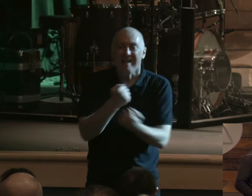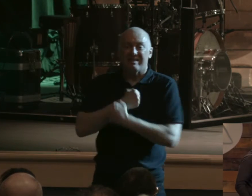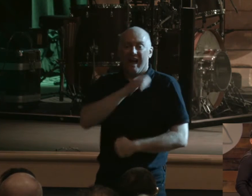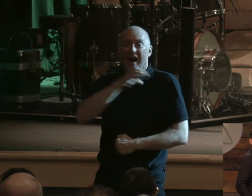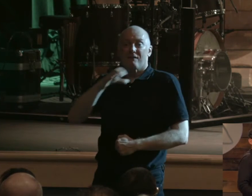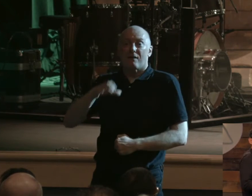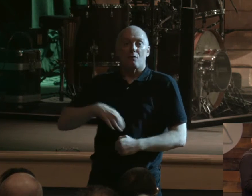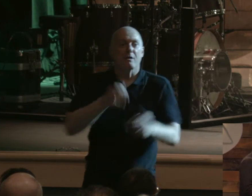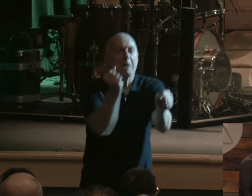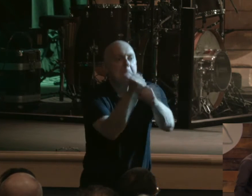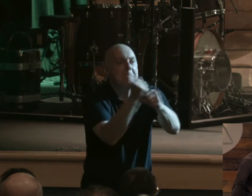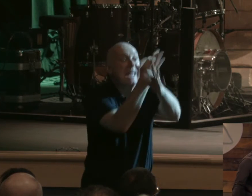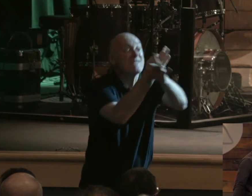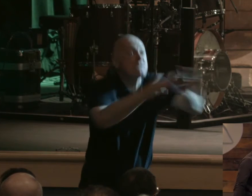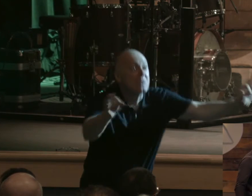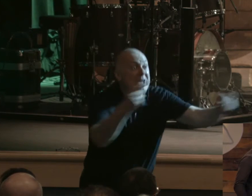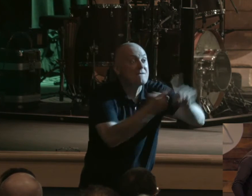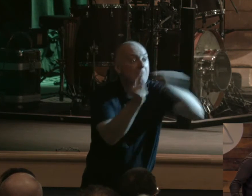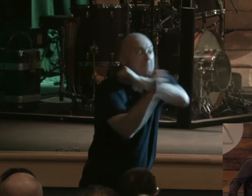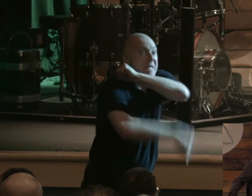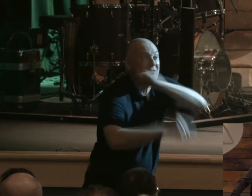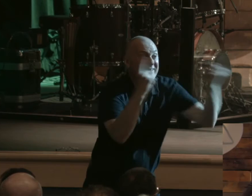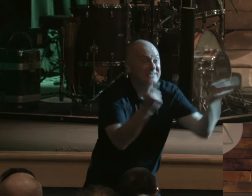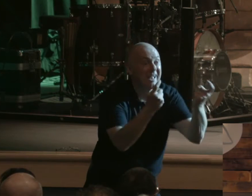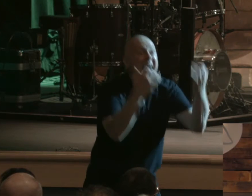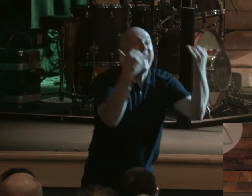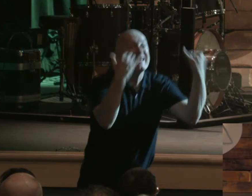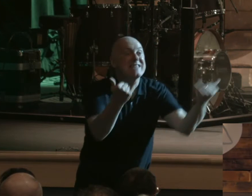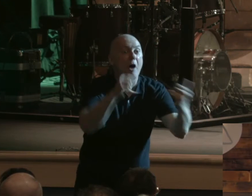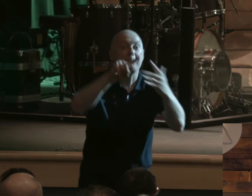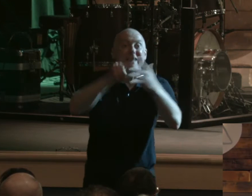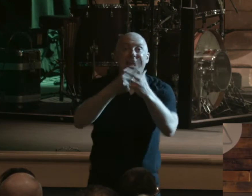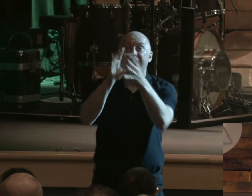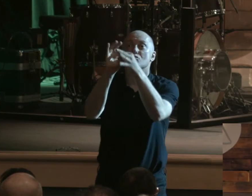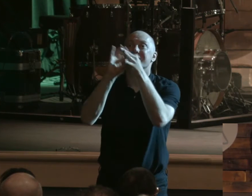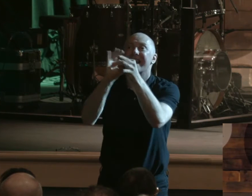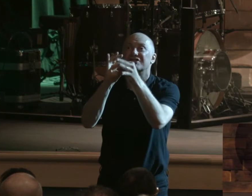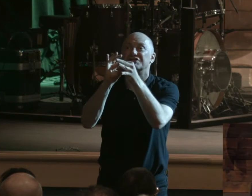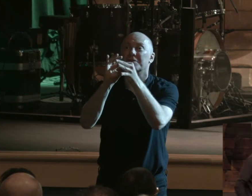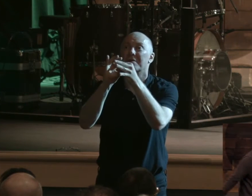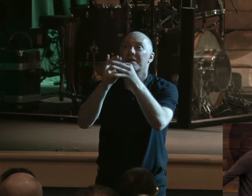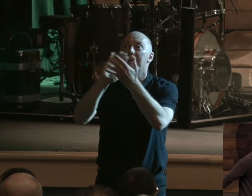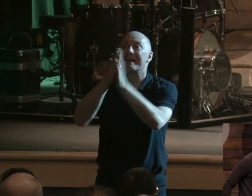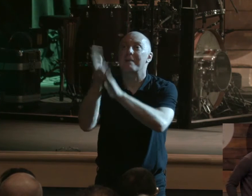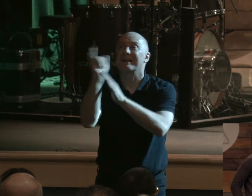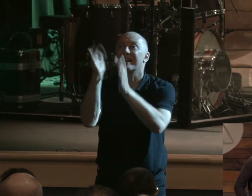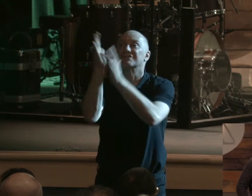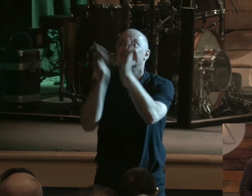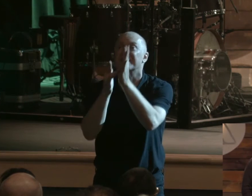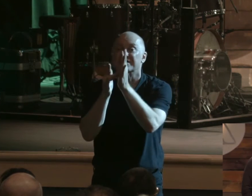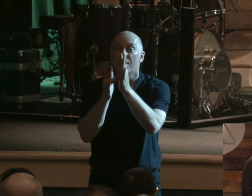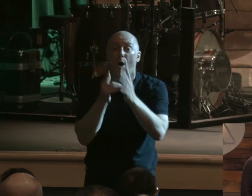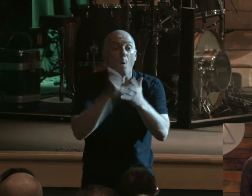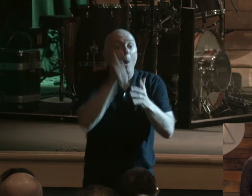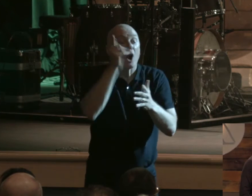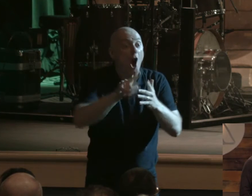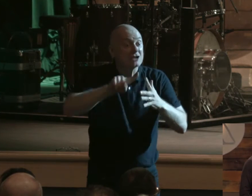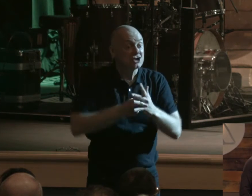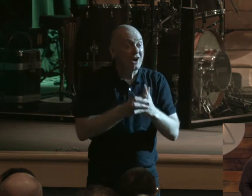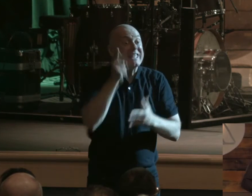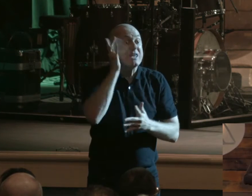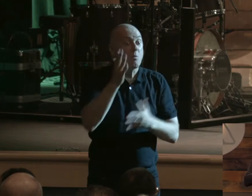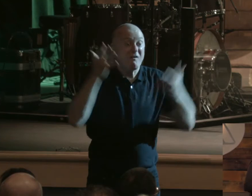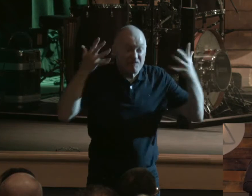has set them free from the penalty of sin. They are now walking a path of becoming more like Christ, and what God has started, he will